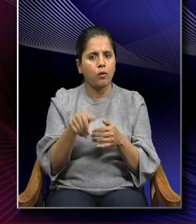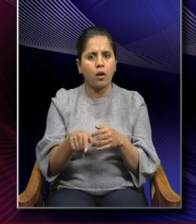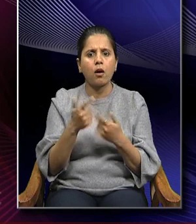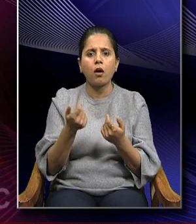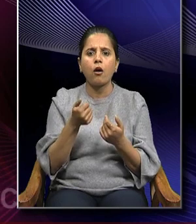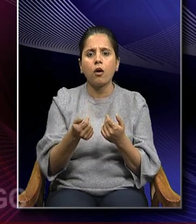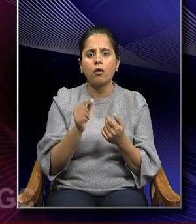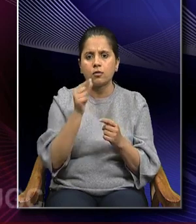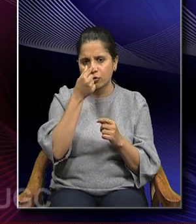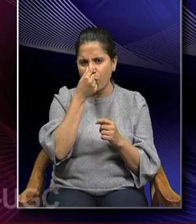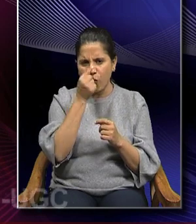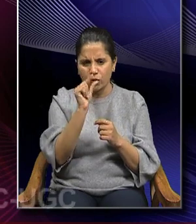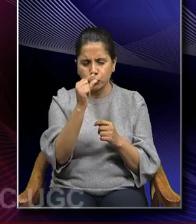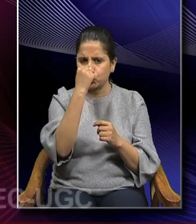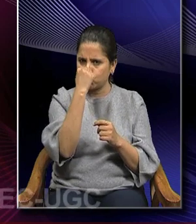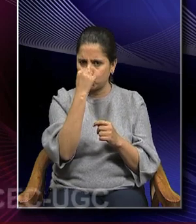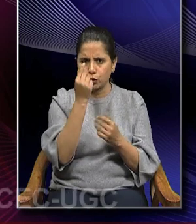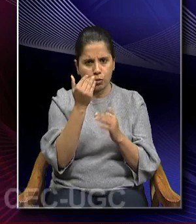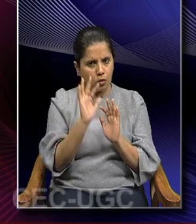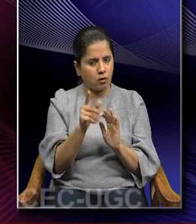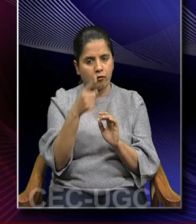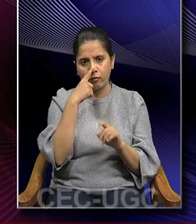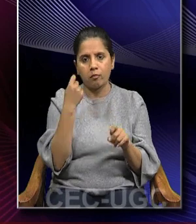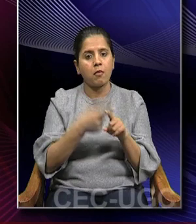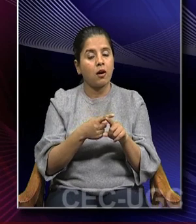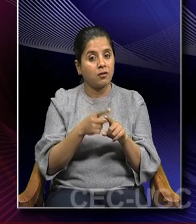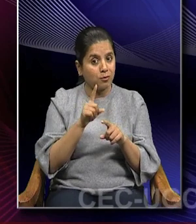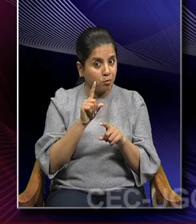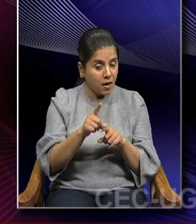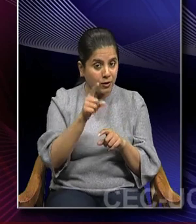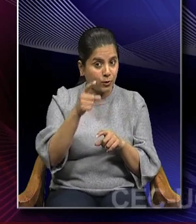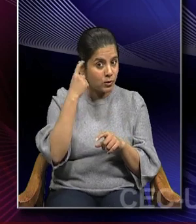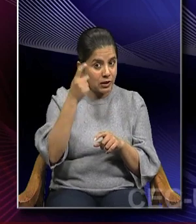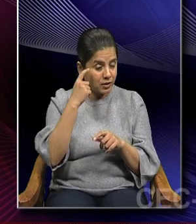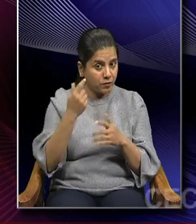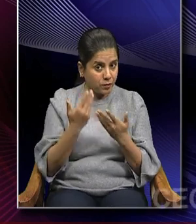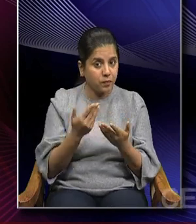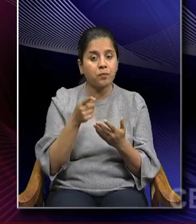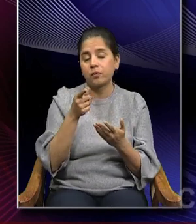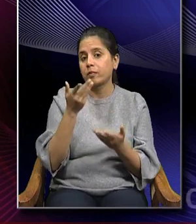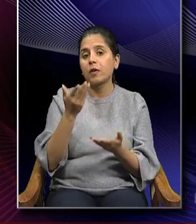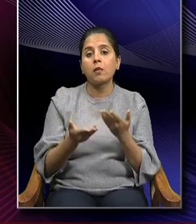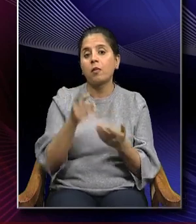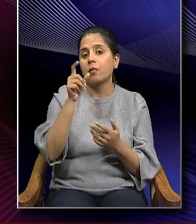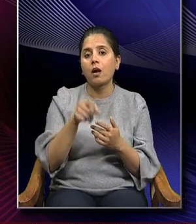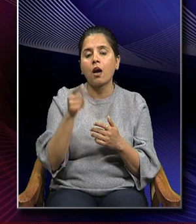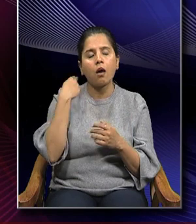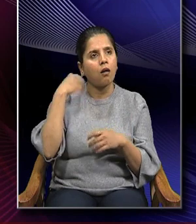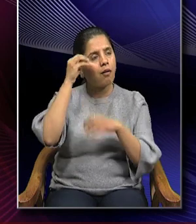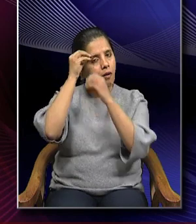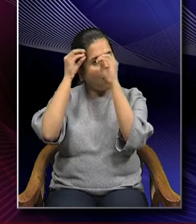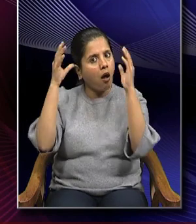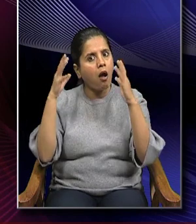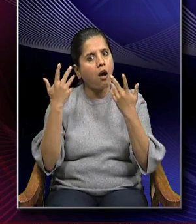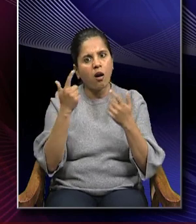onto your nose. But while thinking that, the person could not anticipate